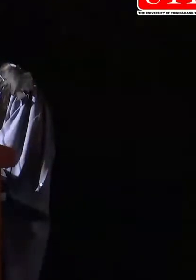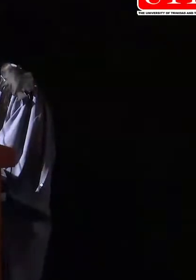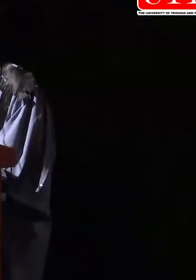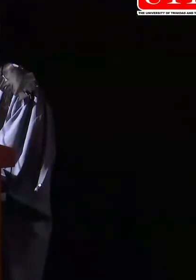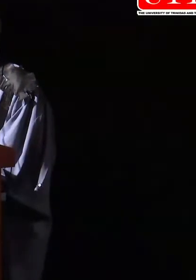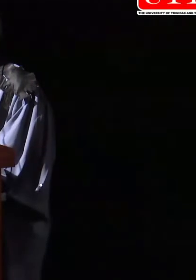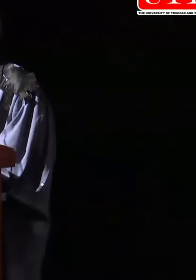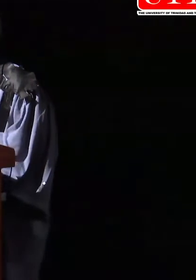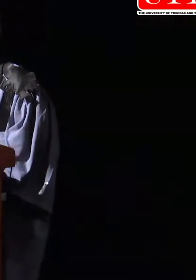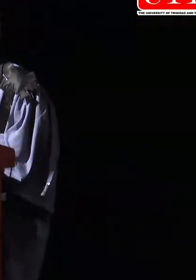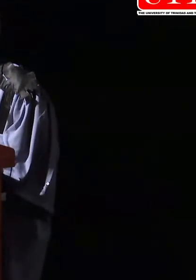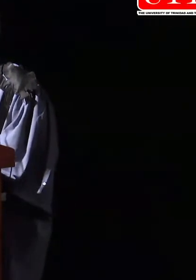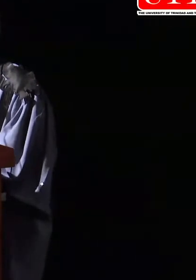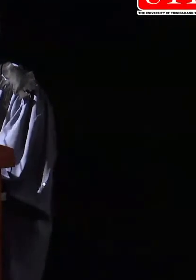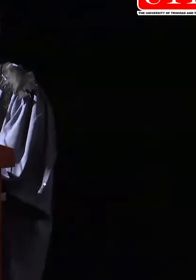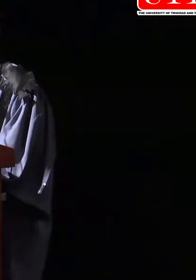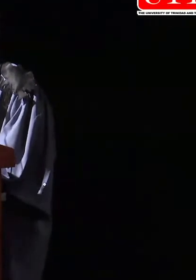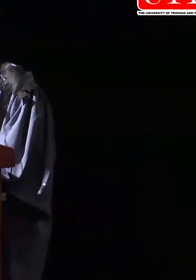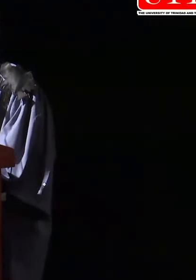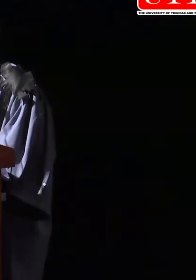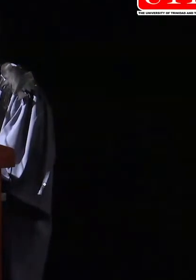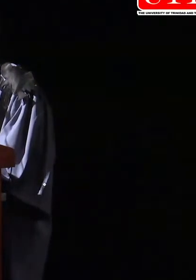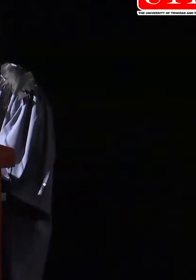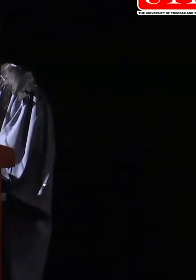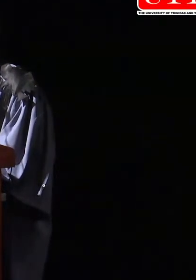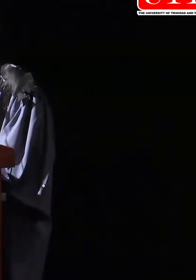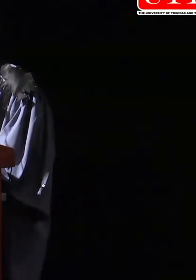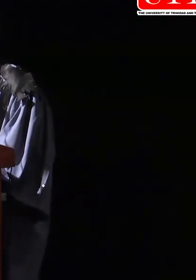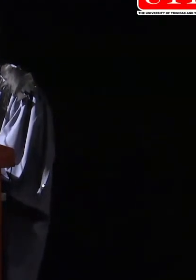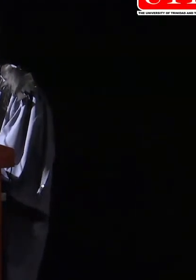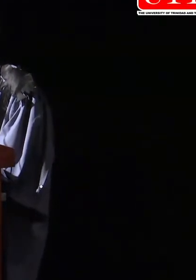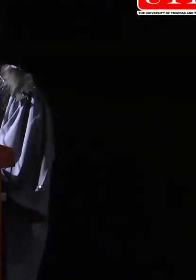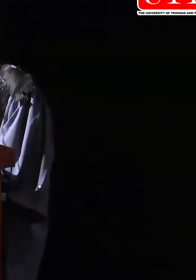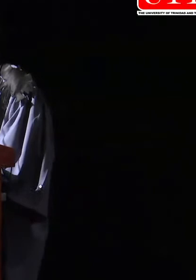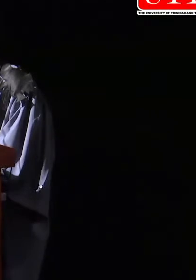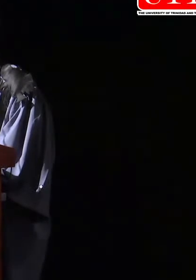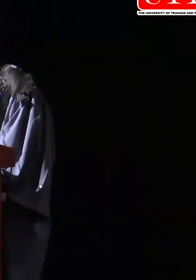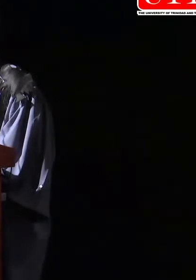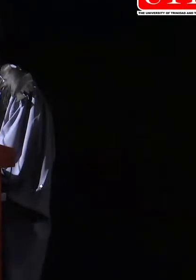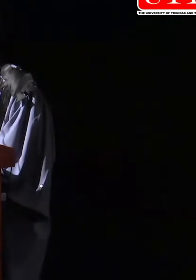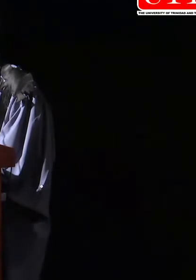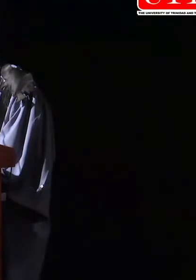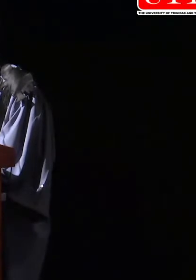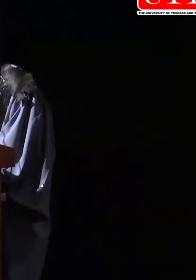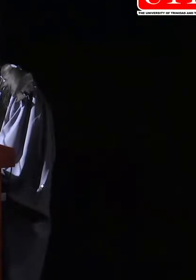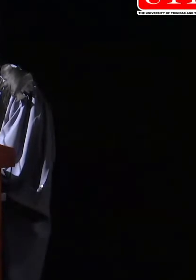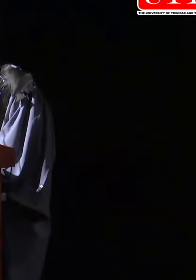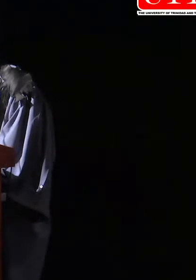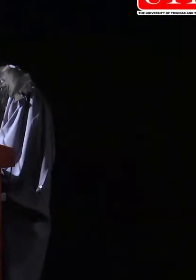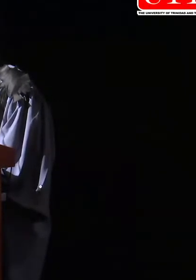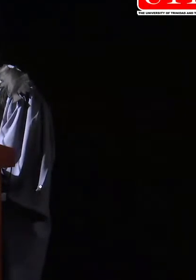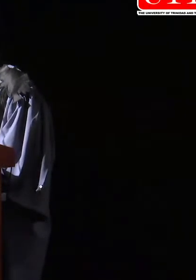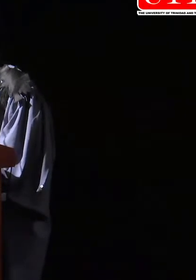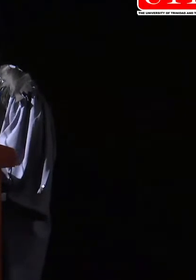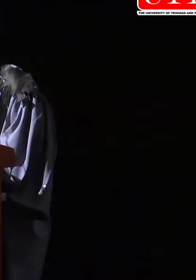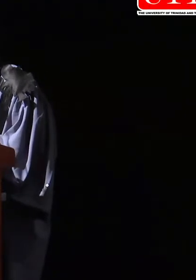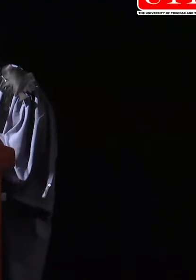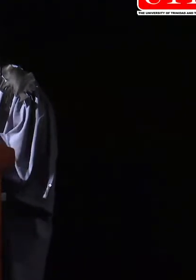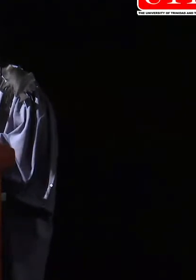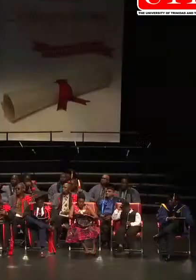Master of Education in Educational Technology with option in Classroom Technology Development and Usage, Garnel F.